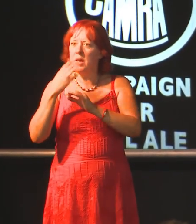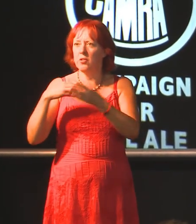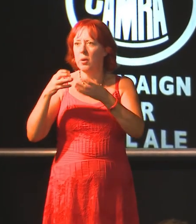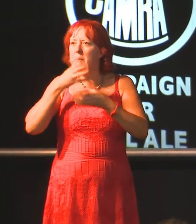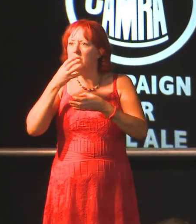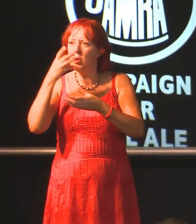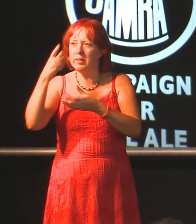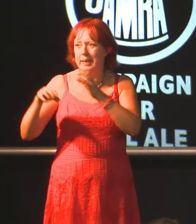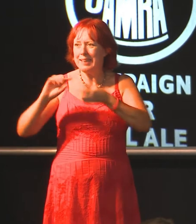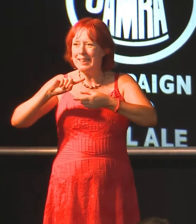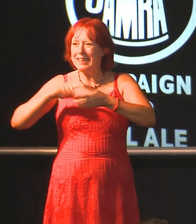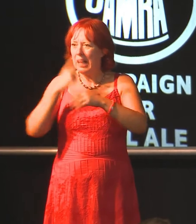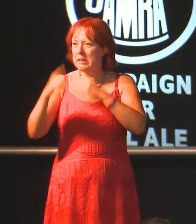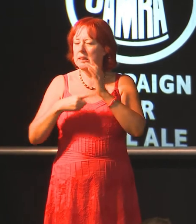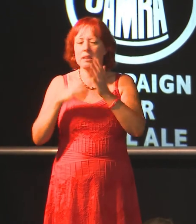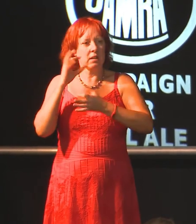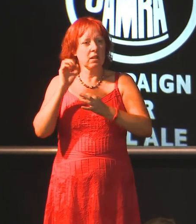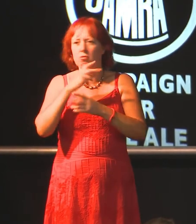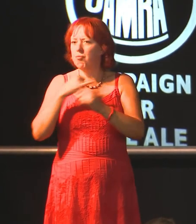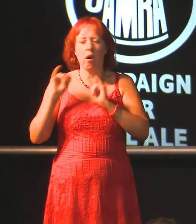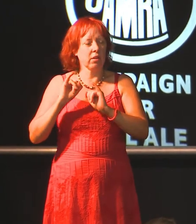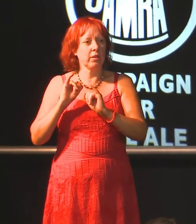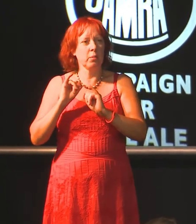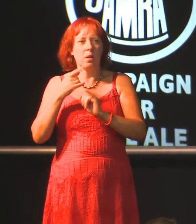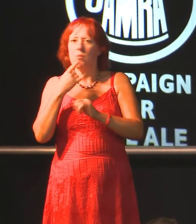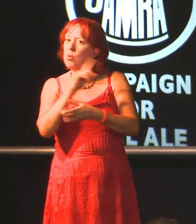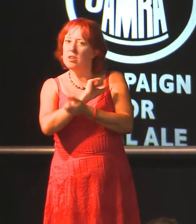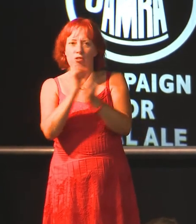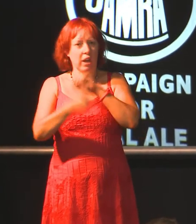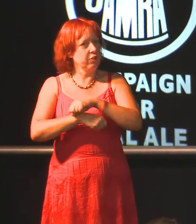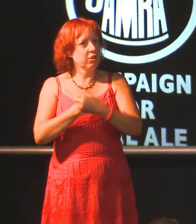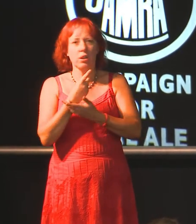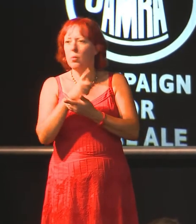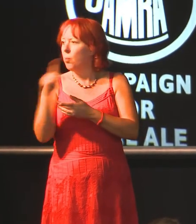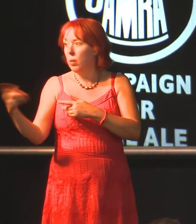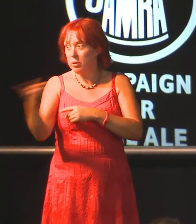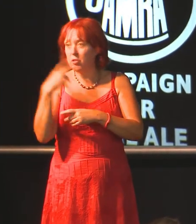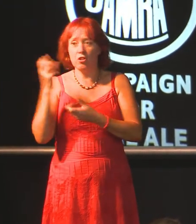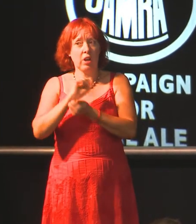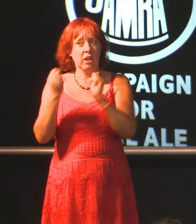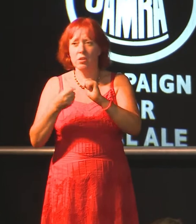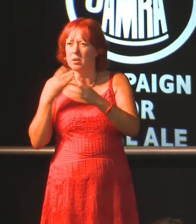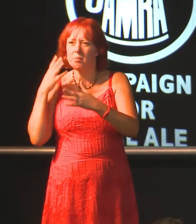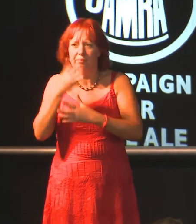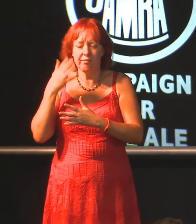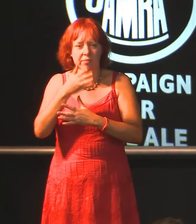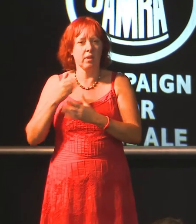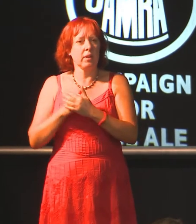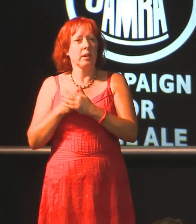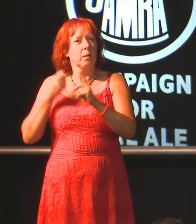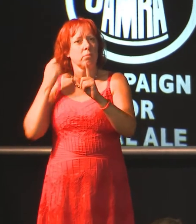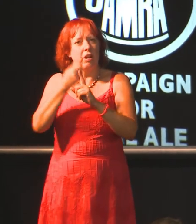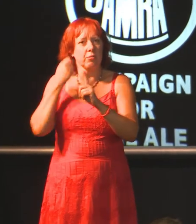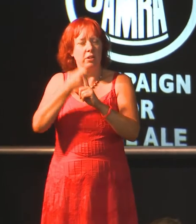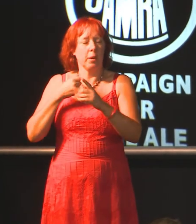beer duty paid in this country. It's wrong. I want it to change, you want it to change, and if we all keep calling on governments, it